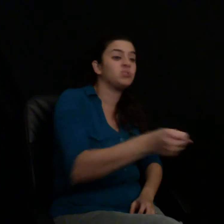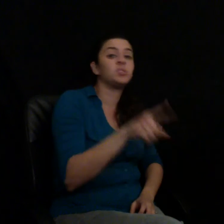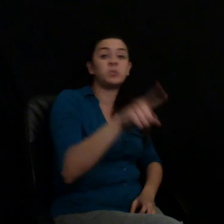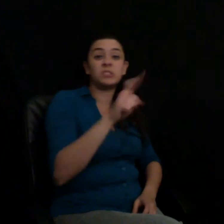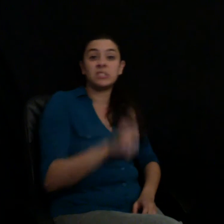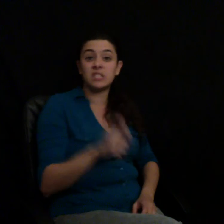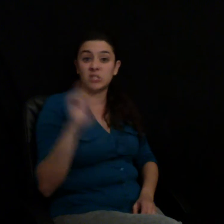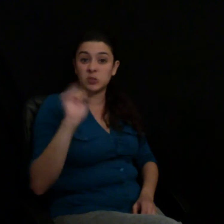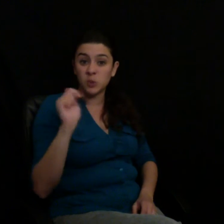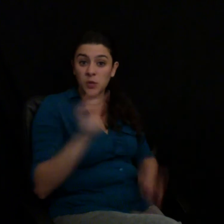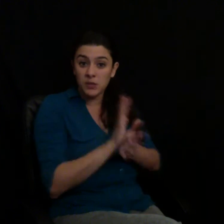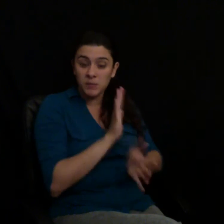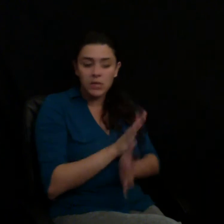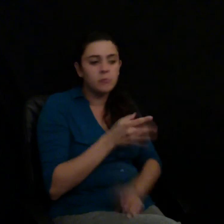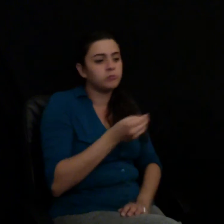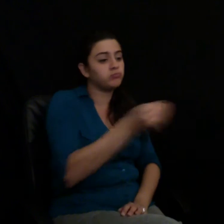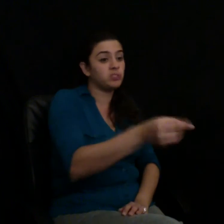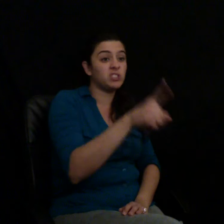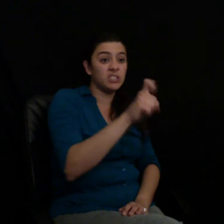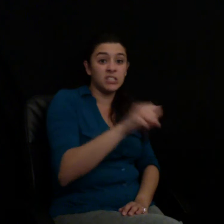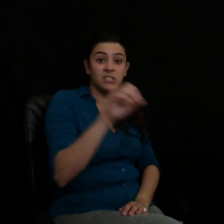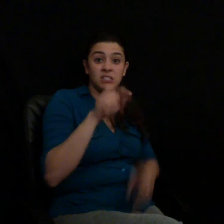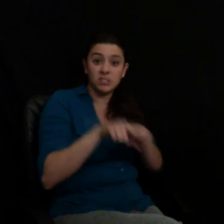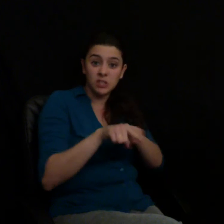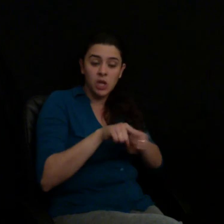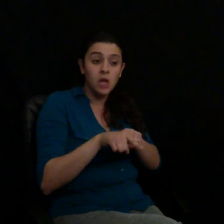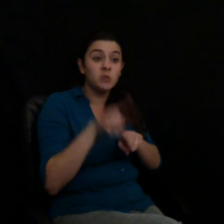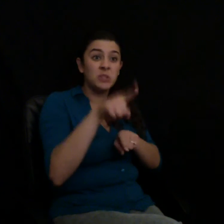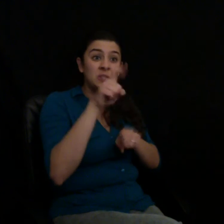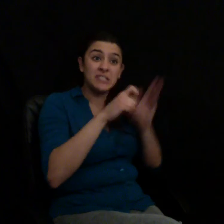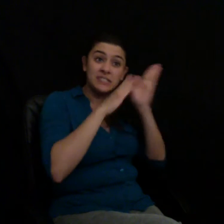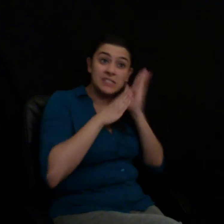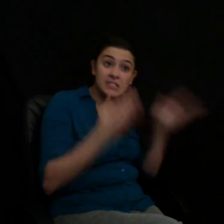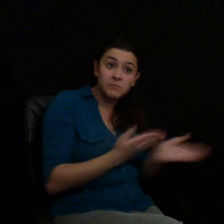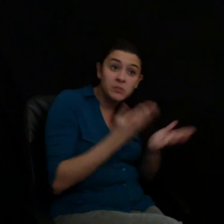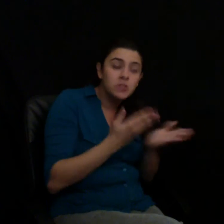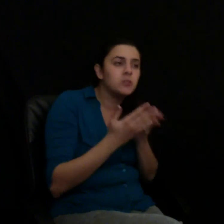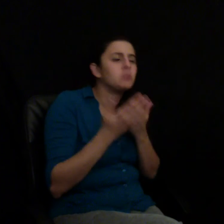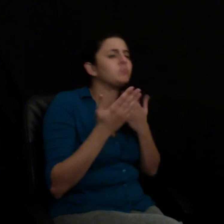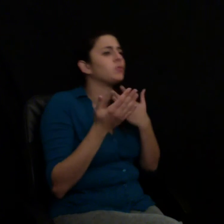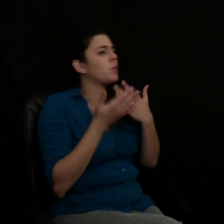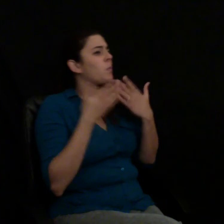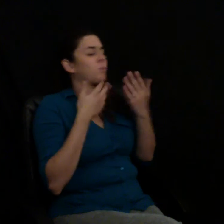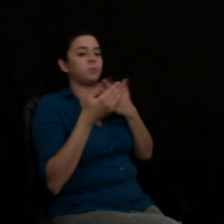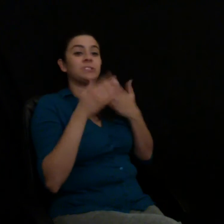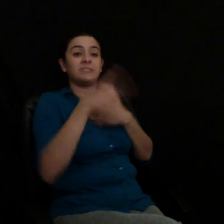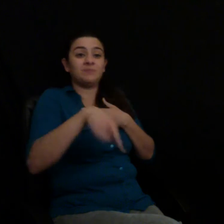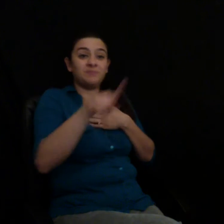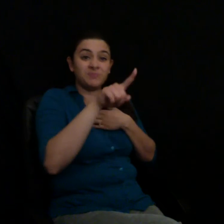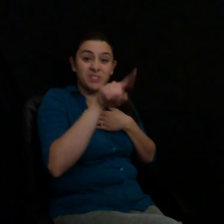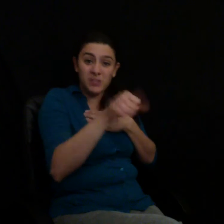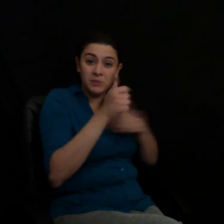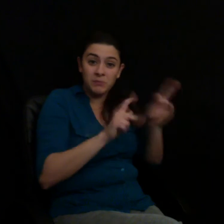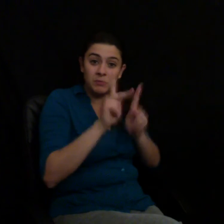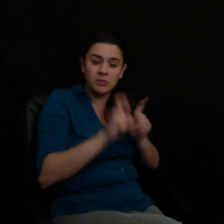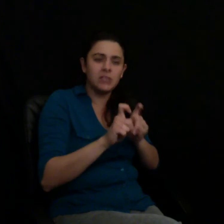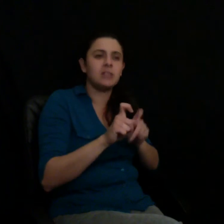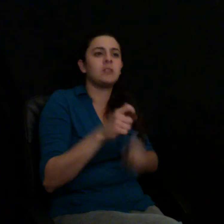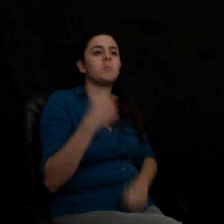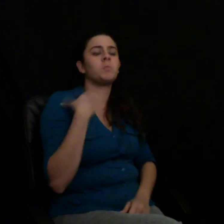need socks? Do you need to find a place to camp tonight? Do you need to find food? We have each other's back, and it's such a